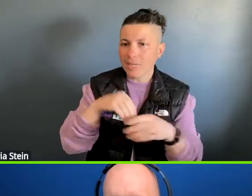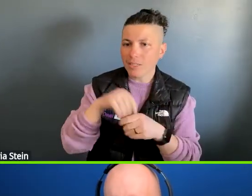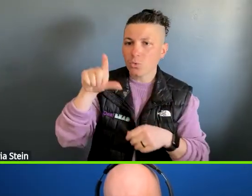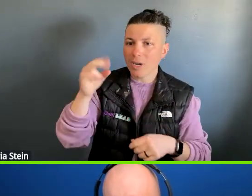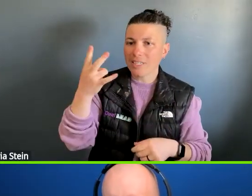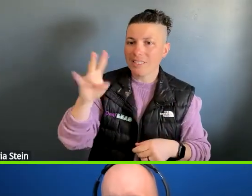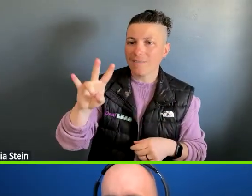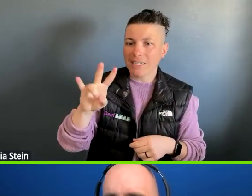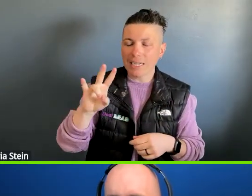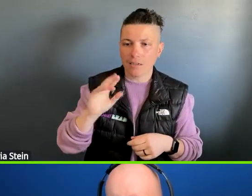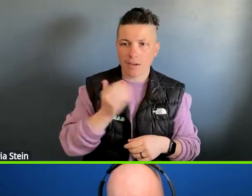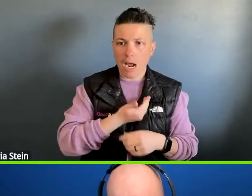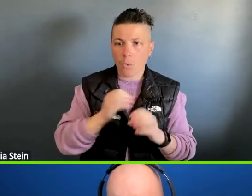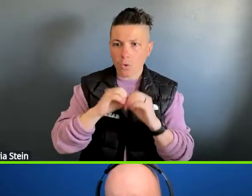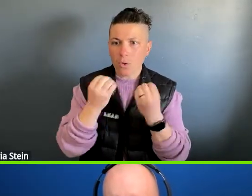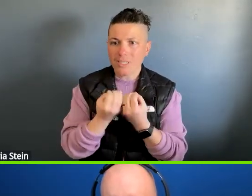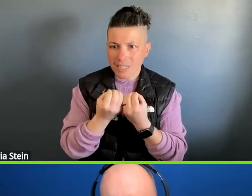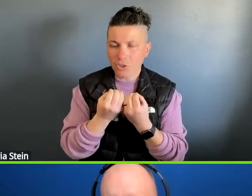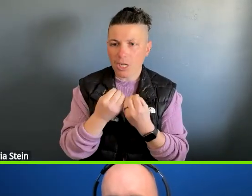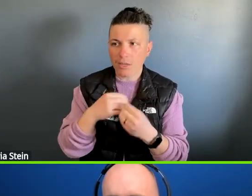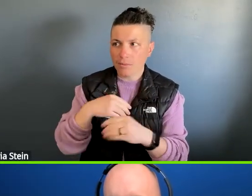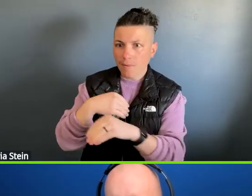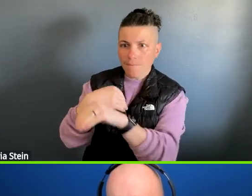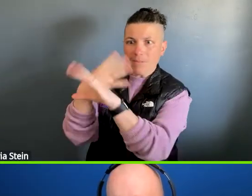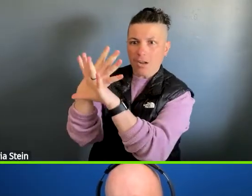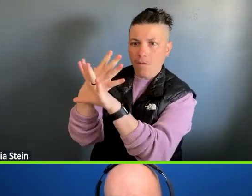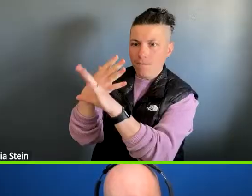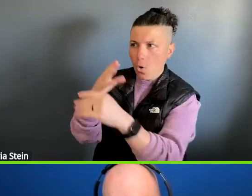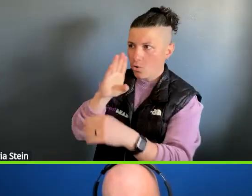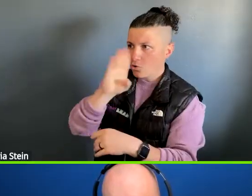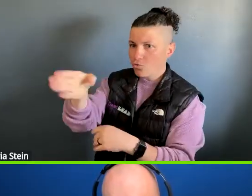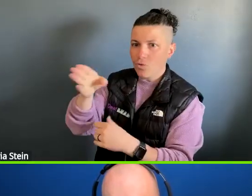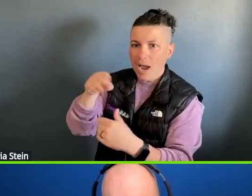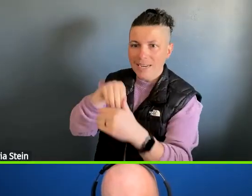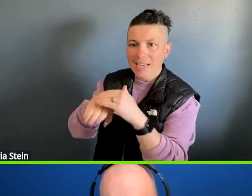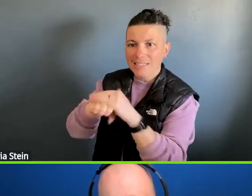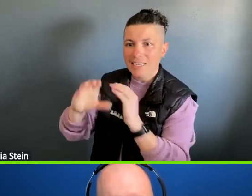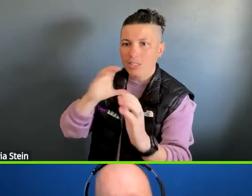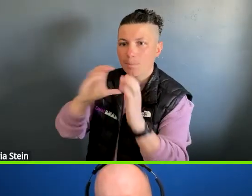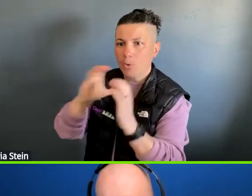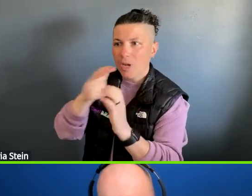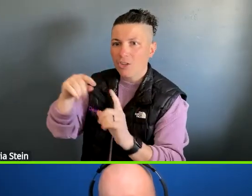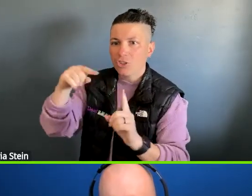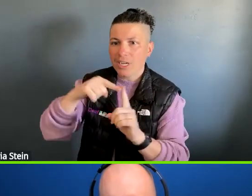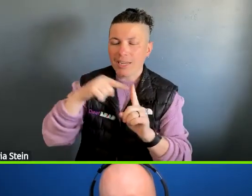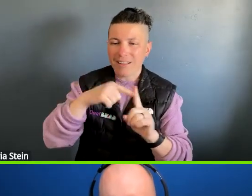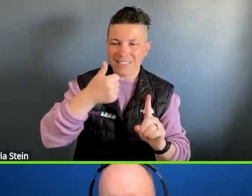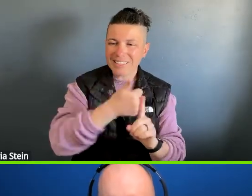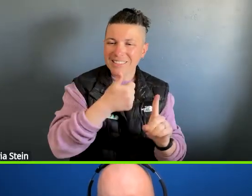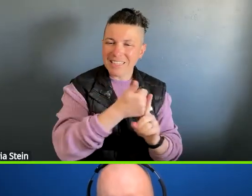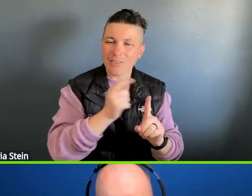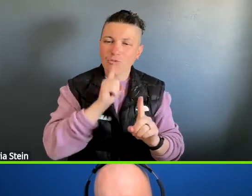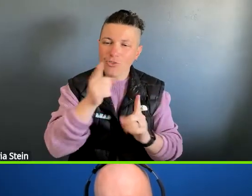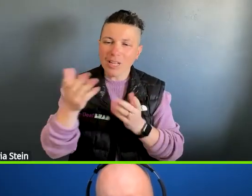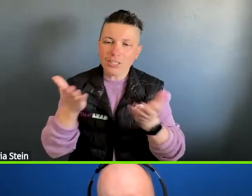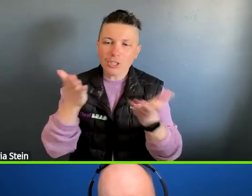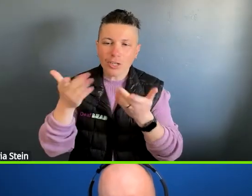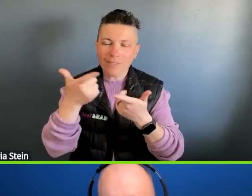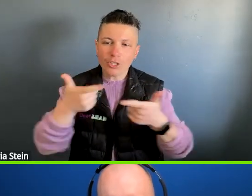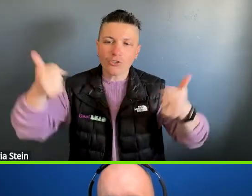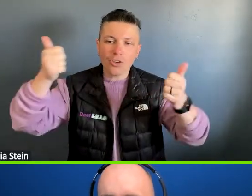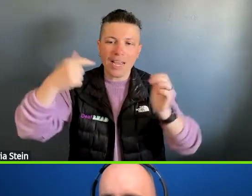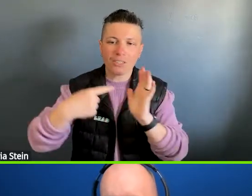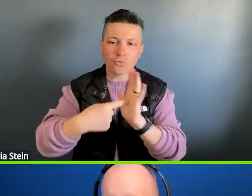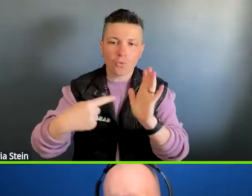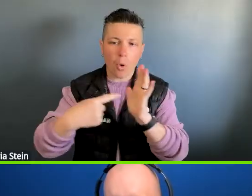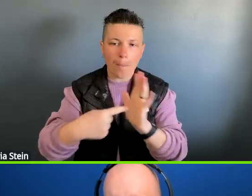that was our first crisis line that was established back in 2017 in our organization. This was something that allowed direct